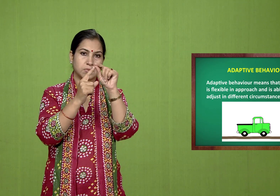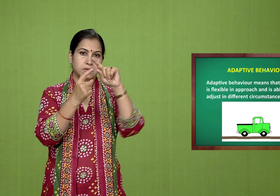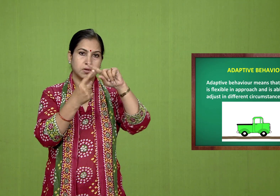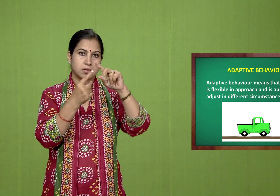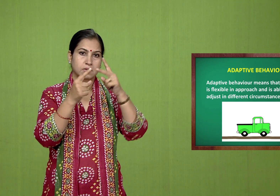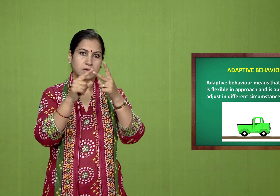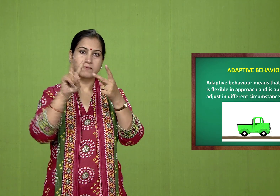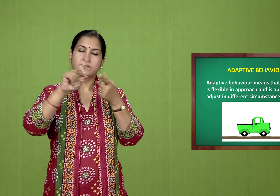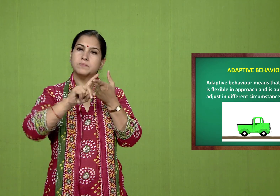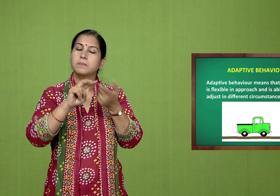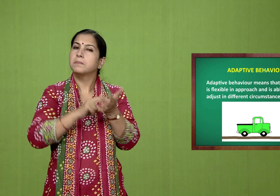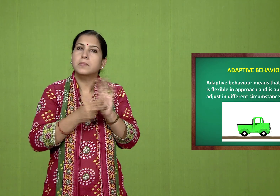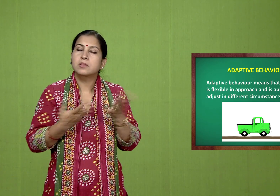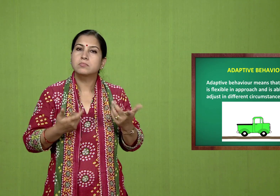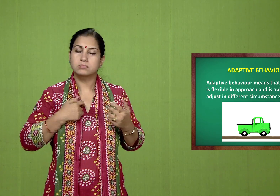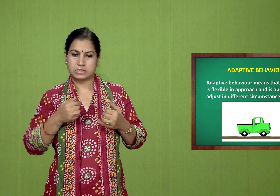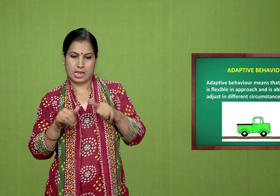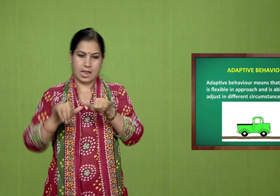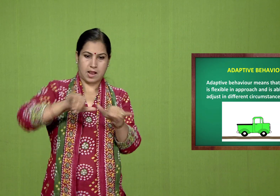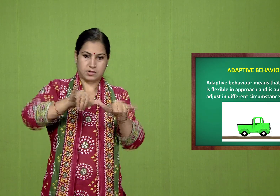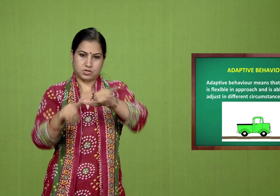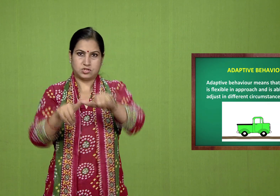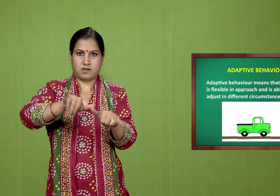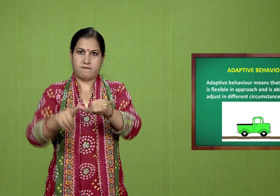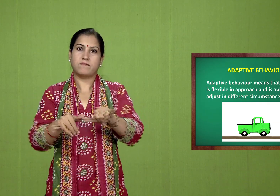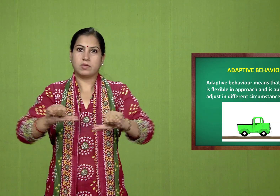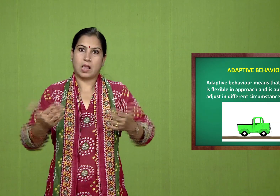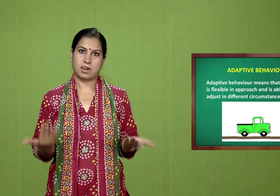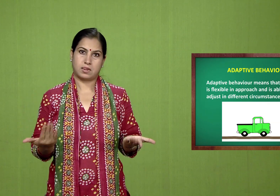that a person is flexible in approach